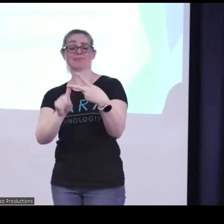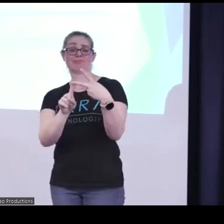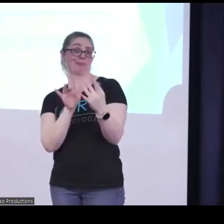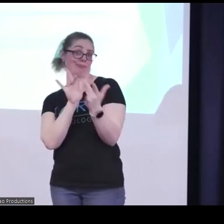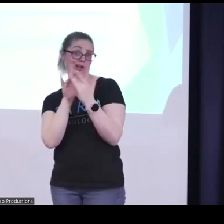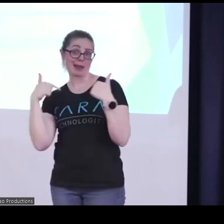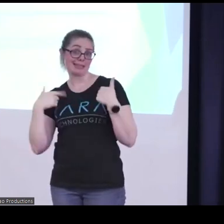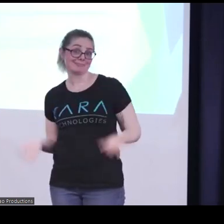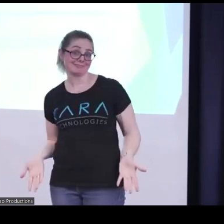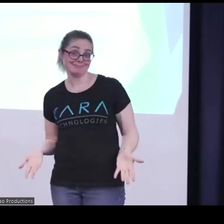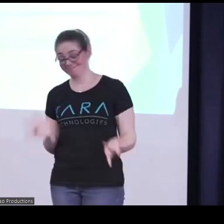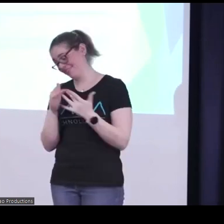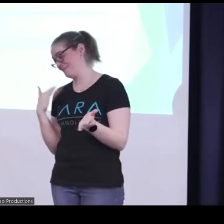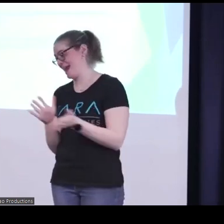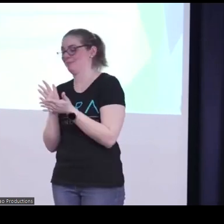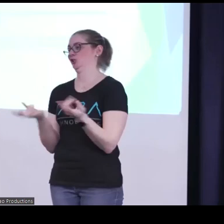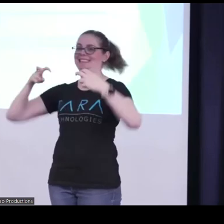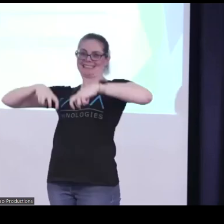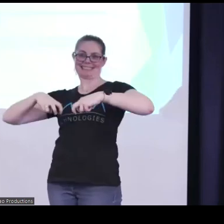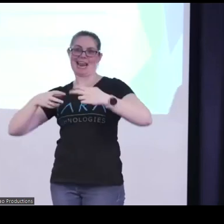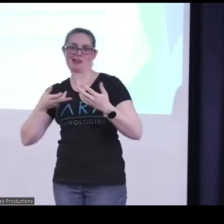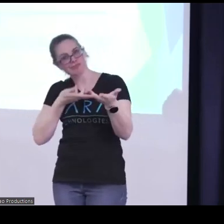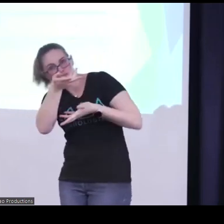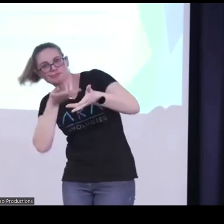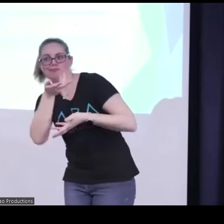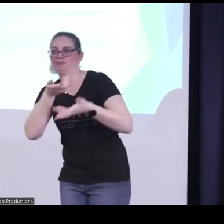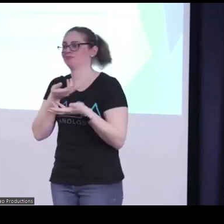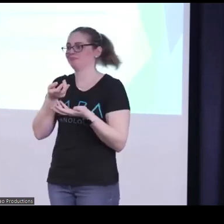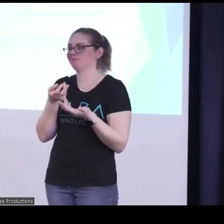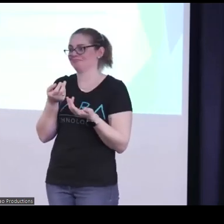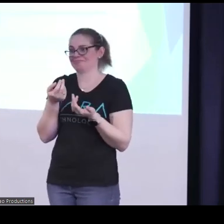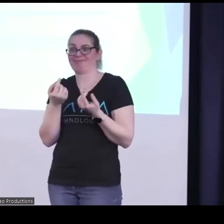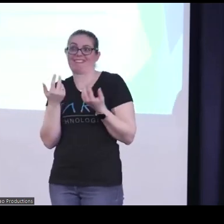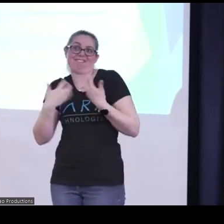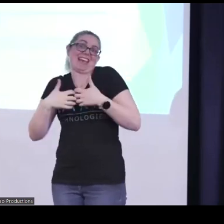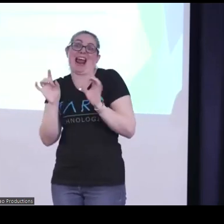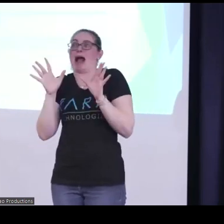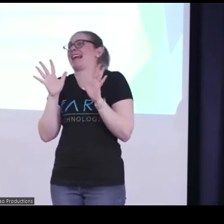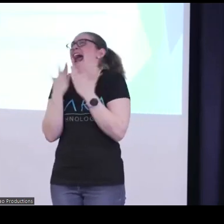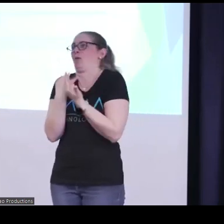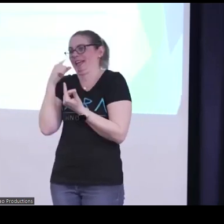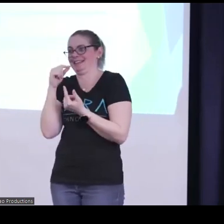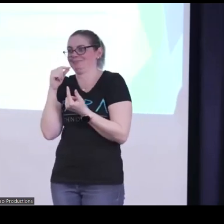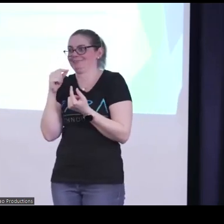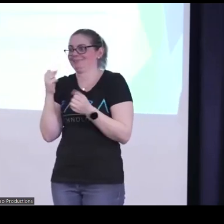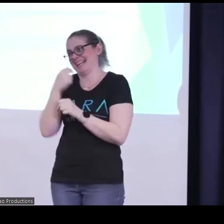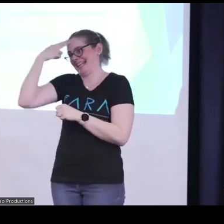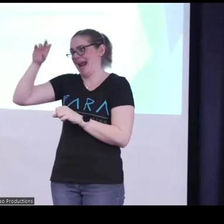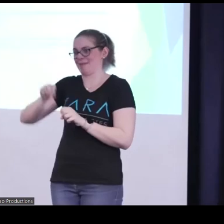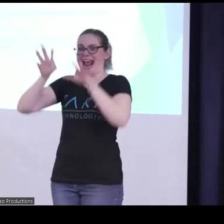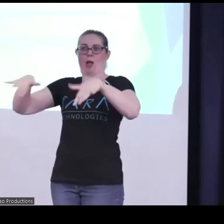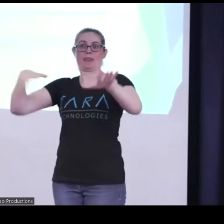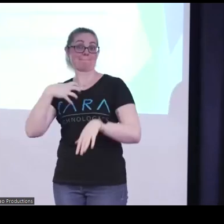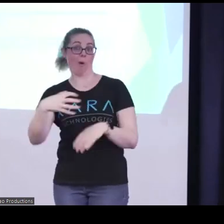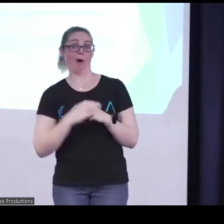media, so please feel free to share them and get in touch. I'm very happy to sit down, have a conversation, and figure out how it is that